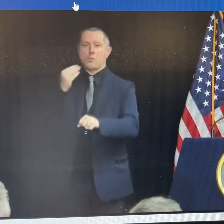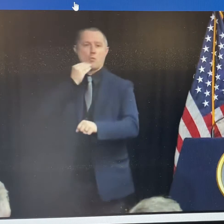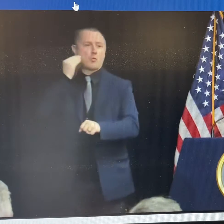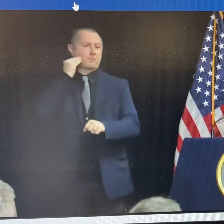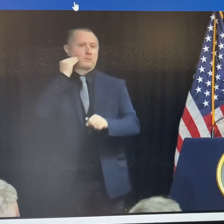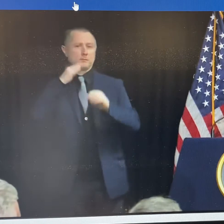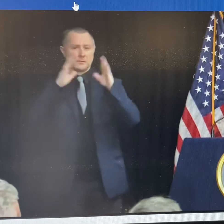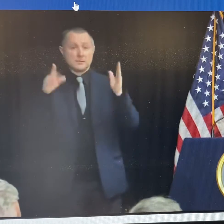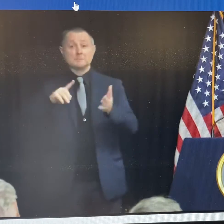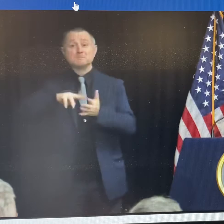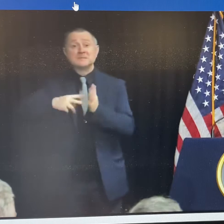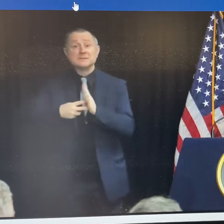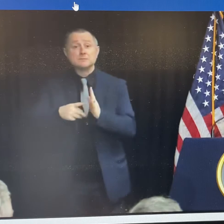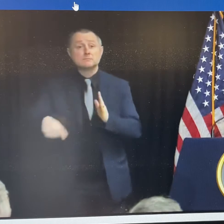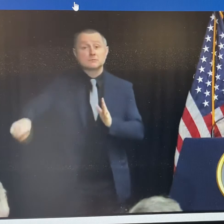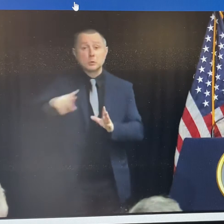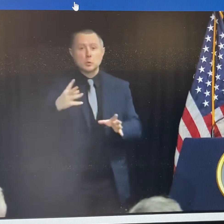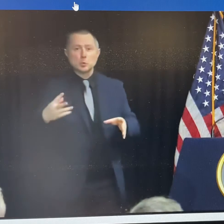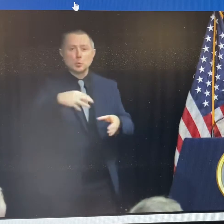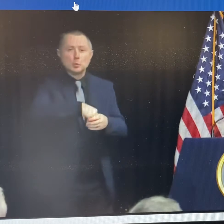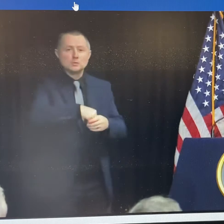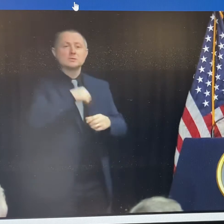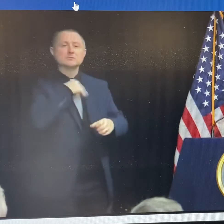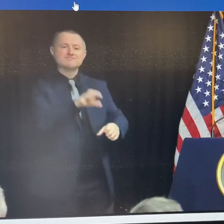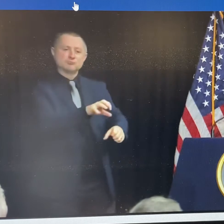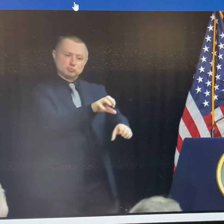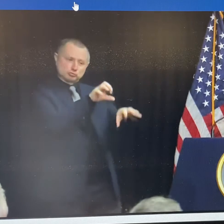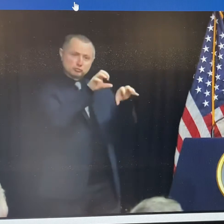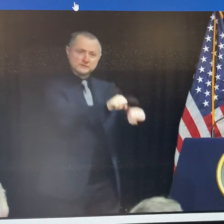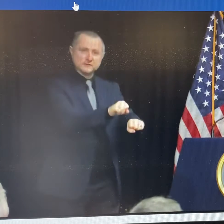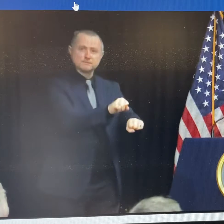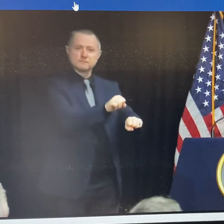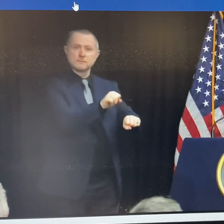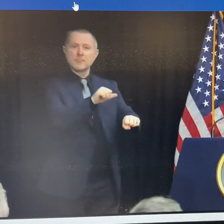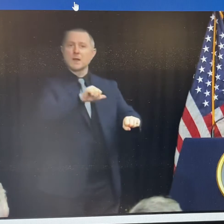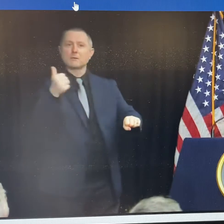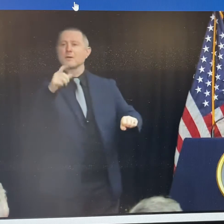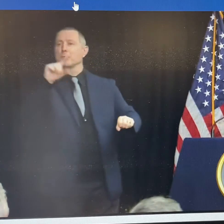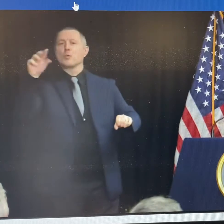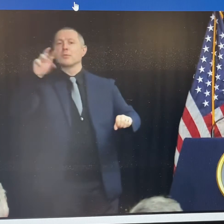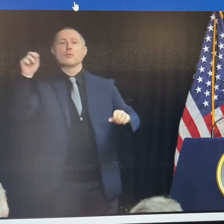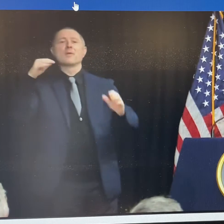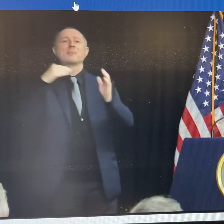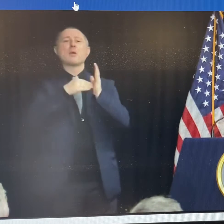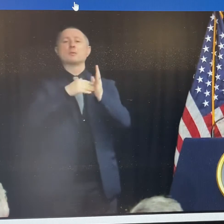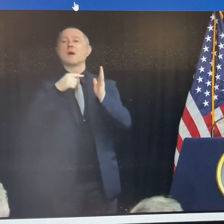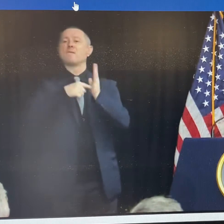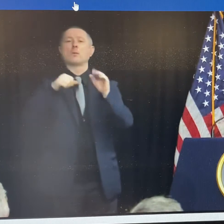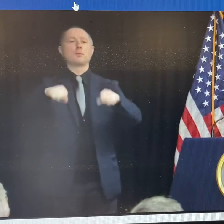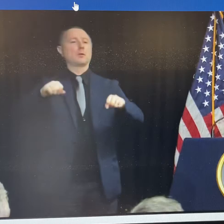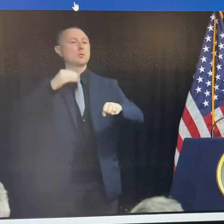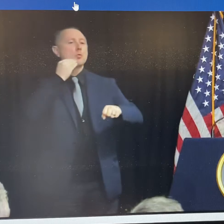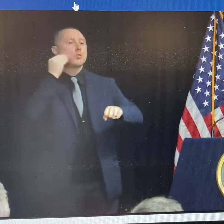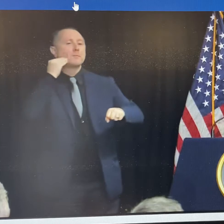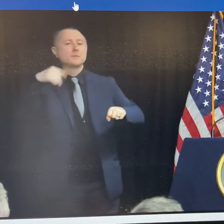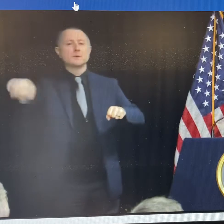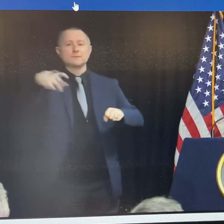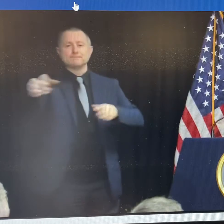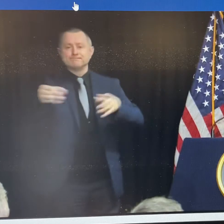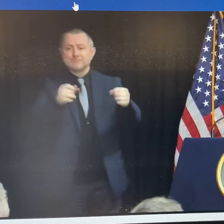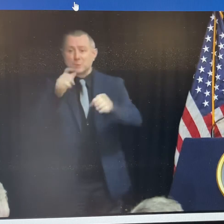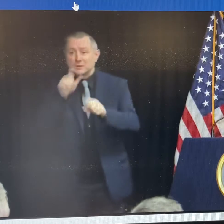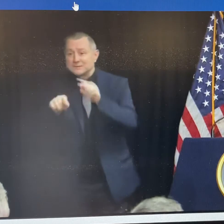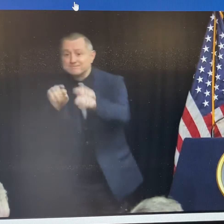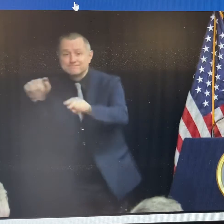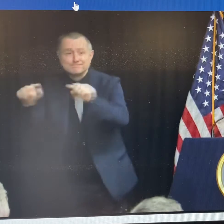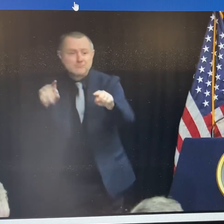thousands of units for supportive housing. We need to make sure that we are meeting people where they are. They need to have not just a roof over